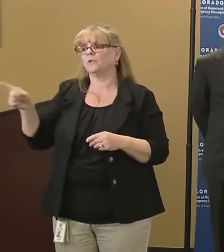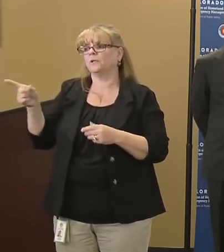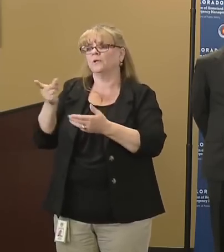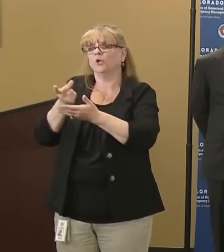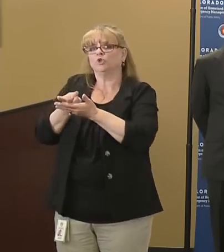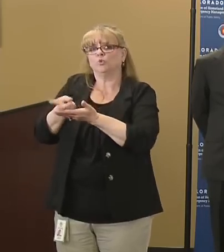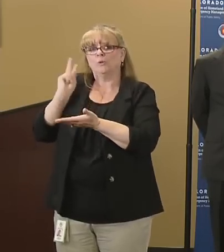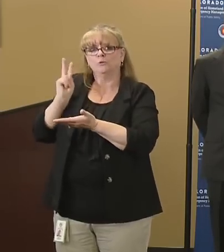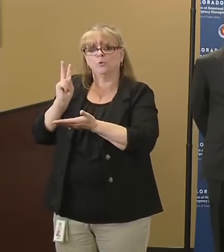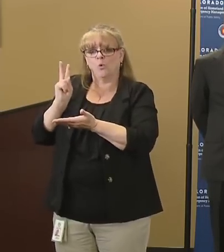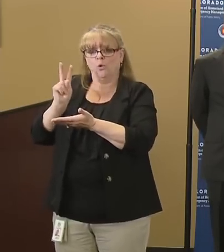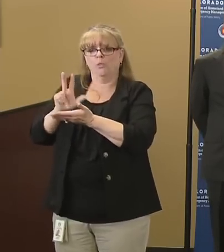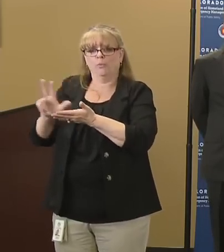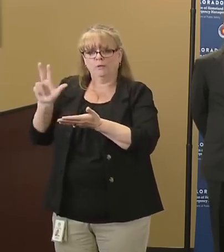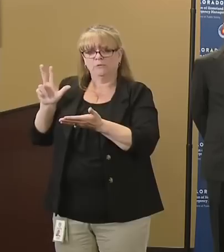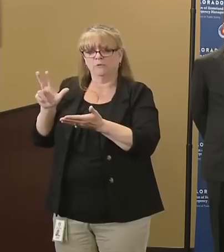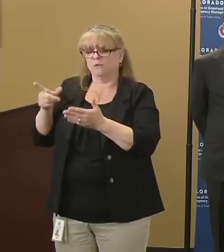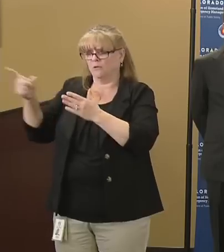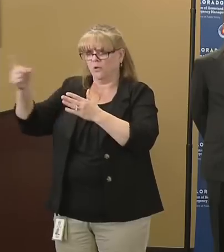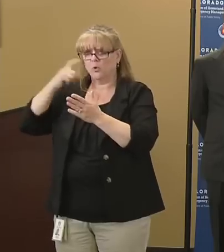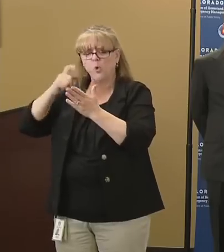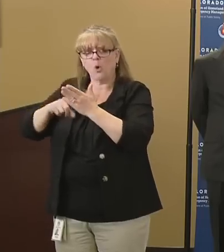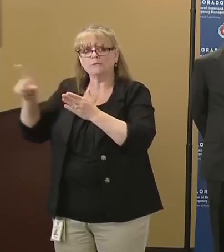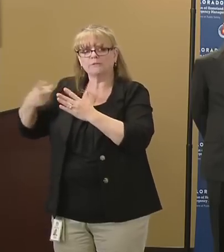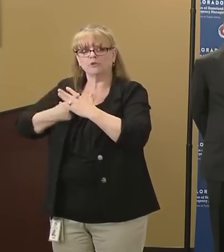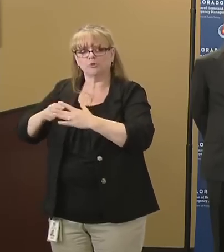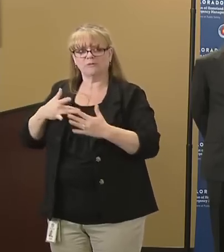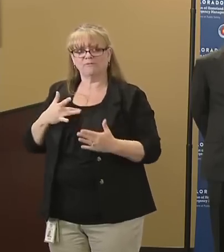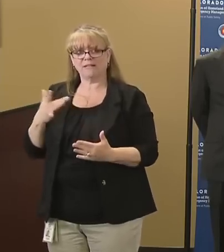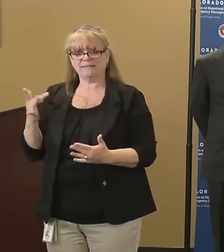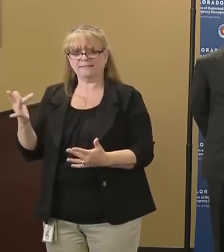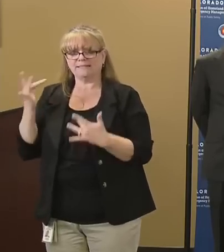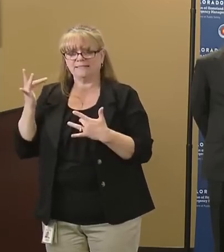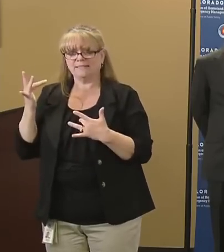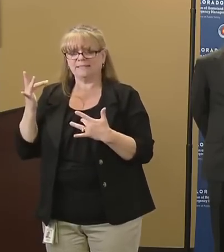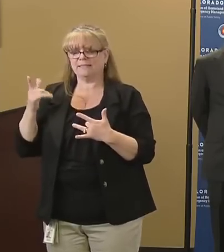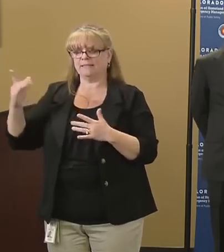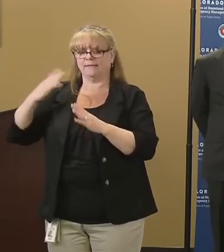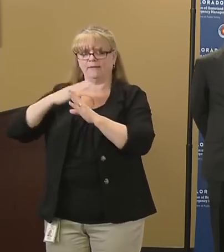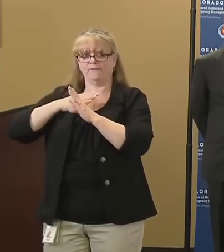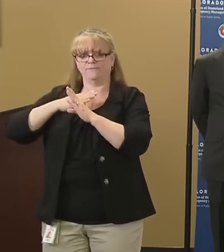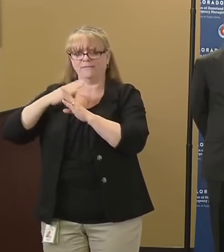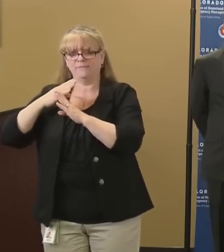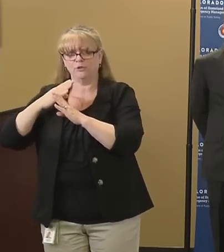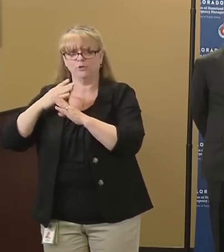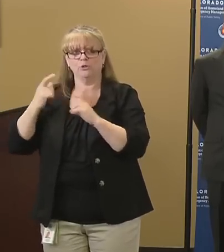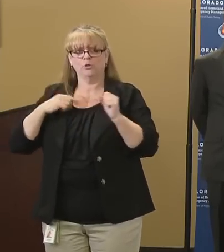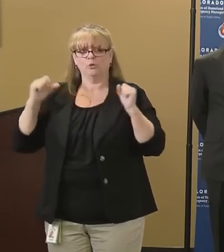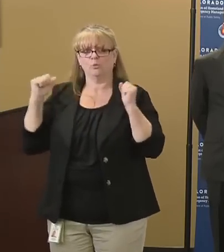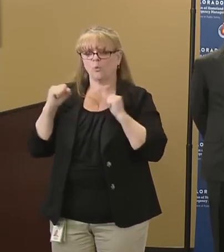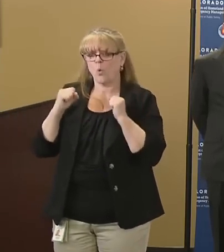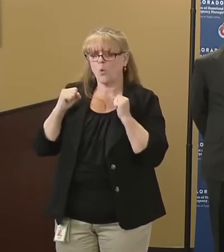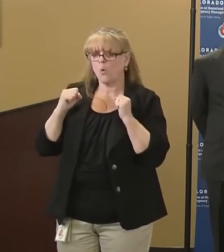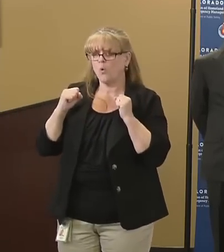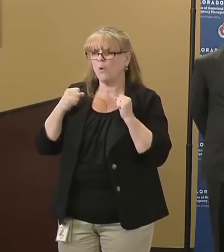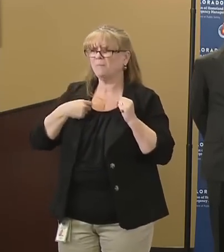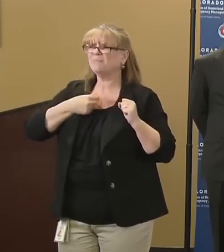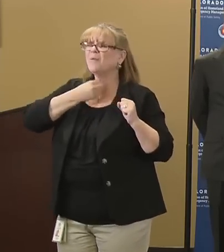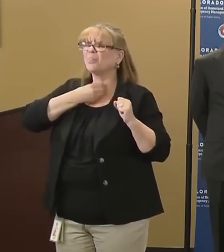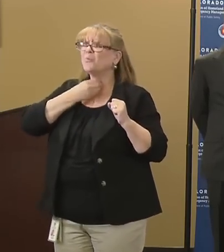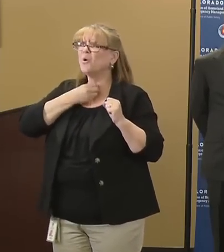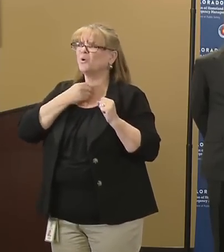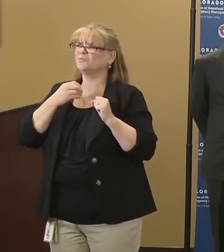she started to feel sick. High fevers, chills, sore throat, cough, and shortness of